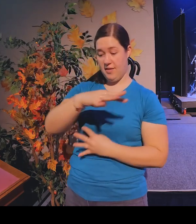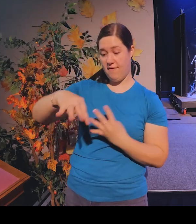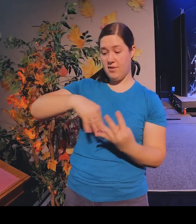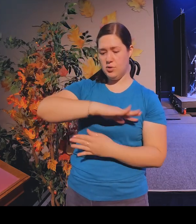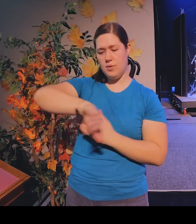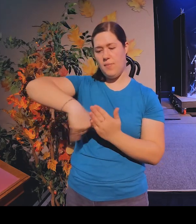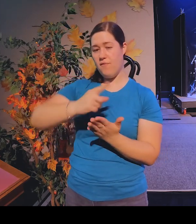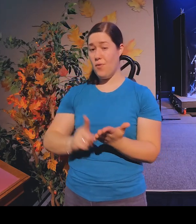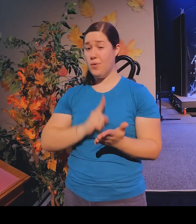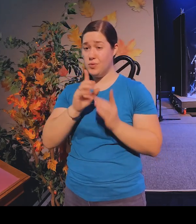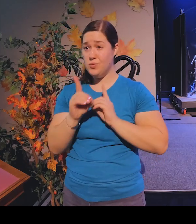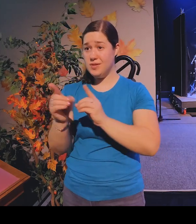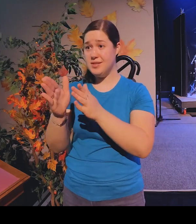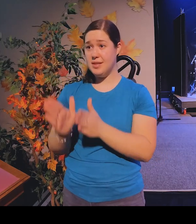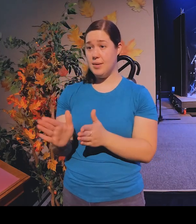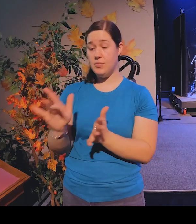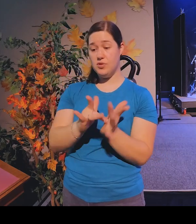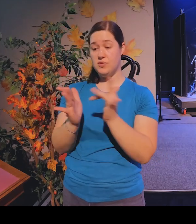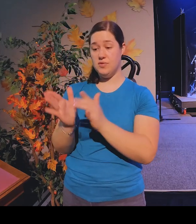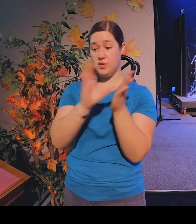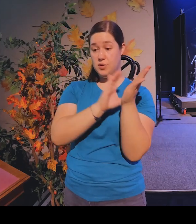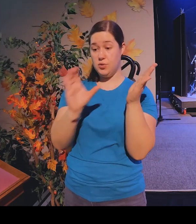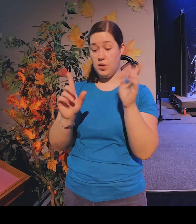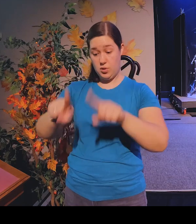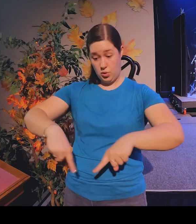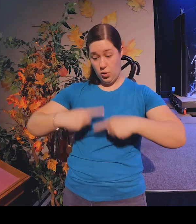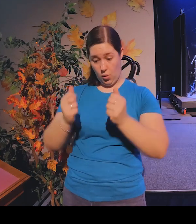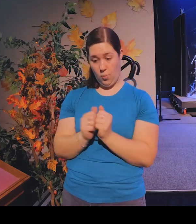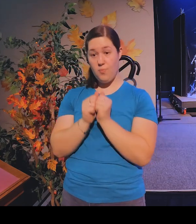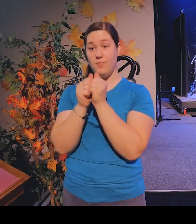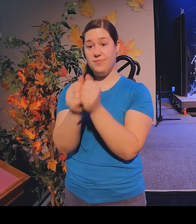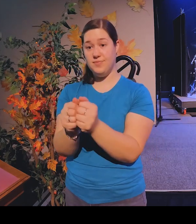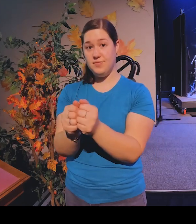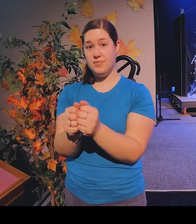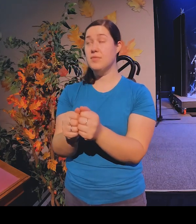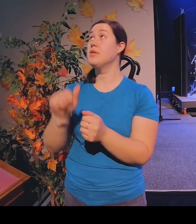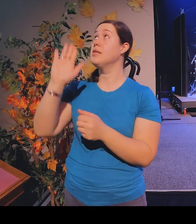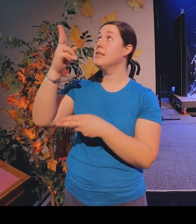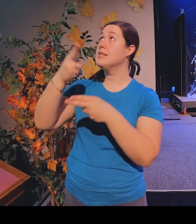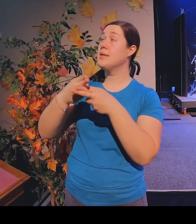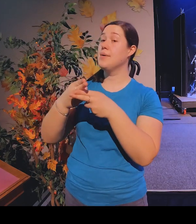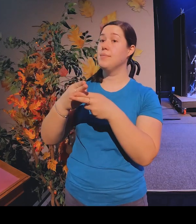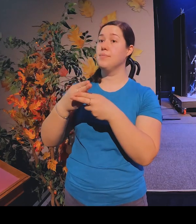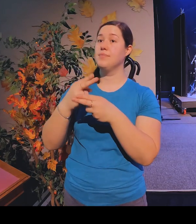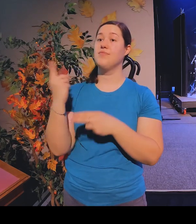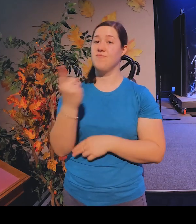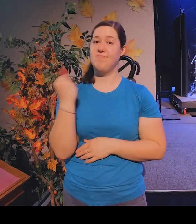Christ go with you and sustain you both now and forevermore. Amen.